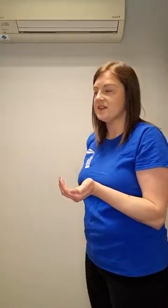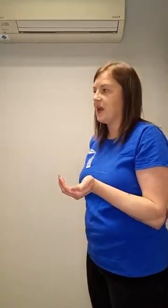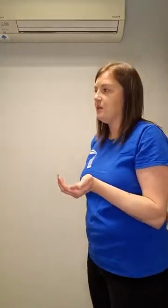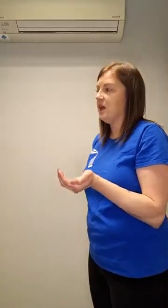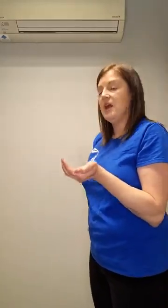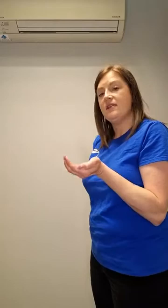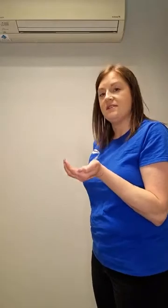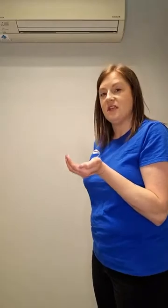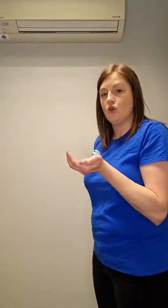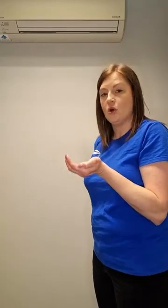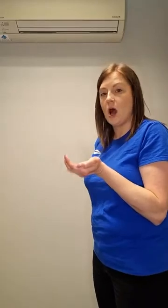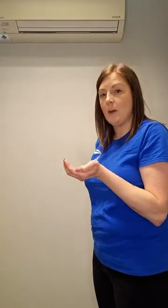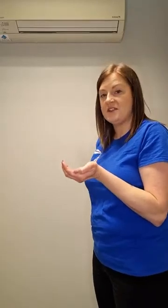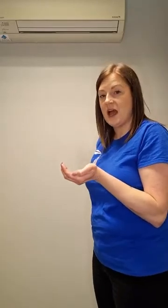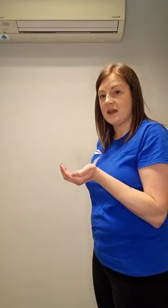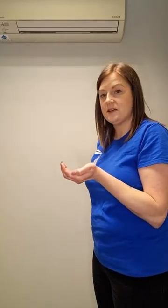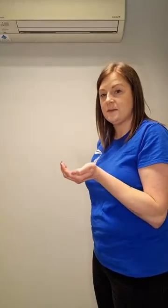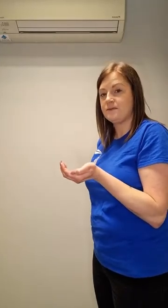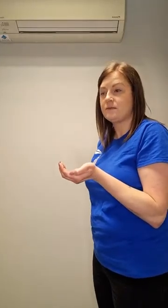escape. That's then your cupped hand.